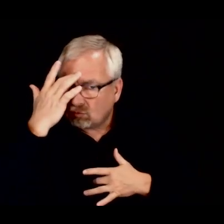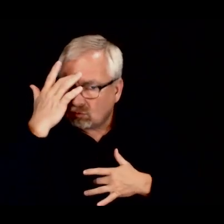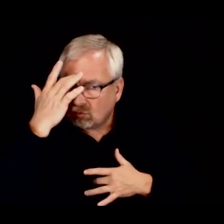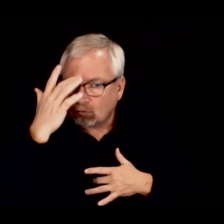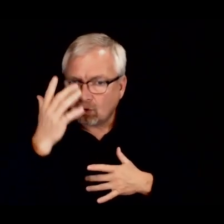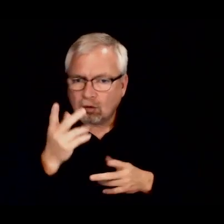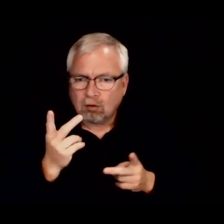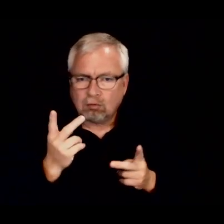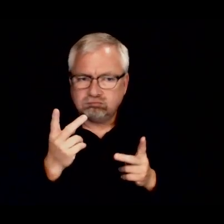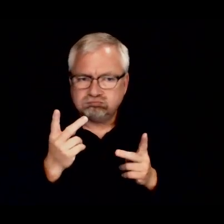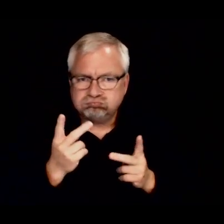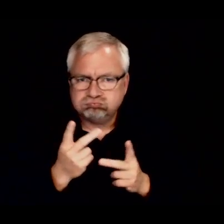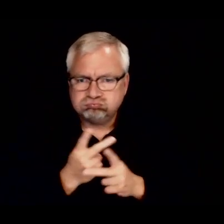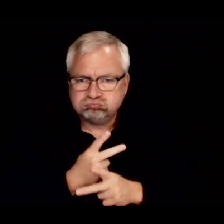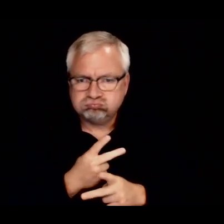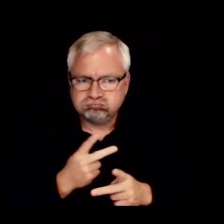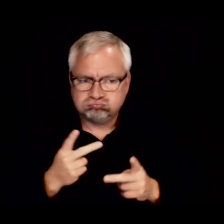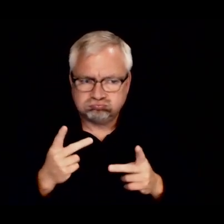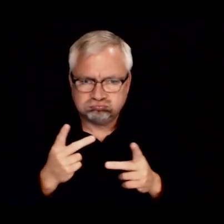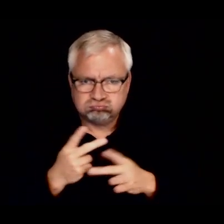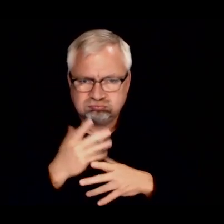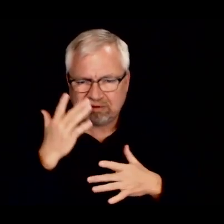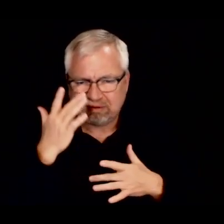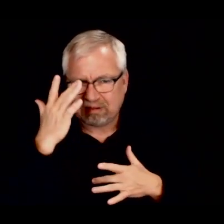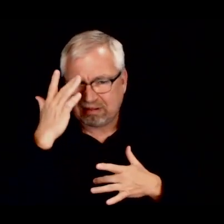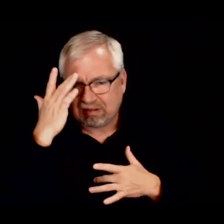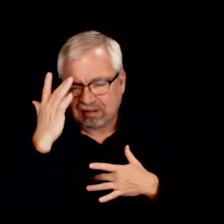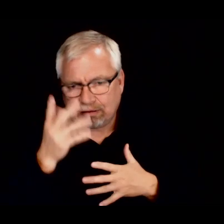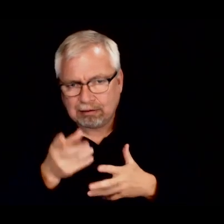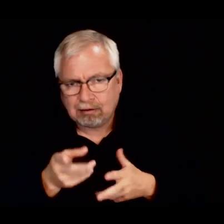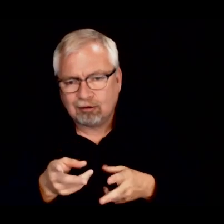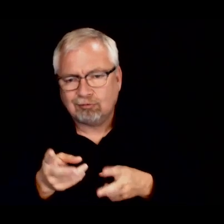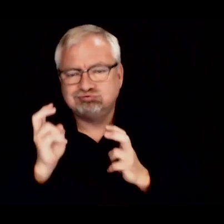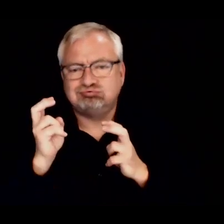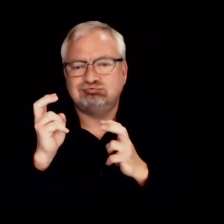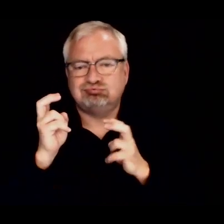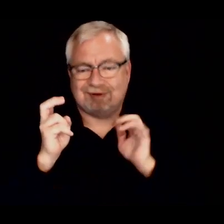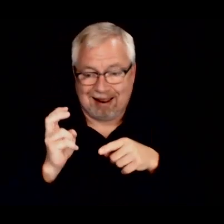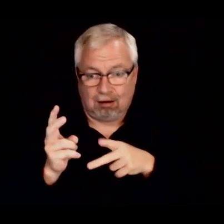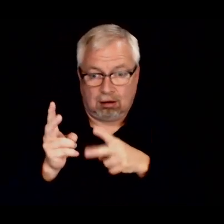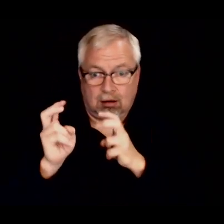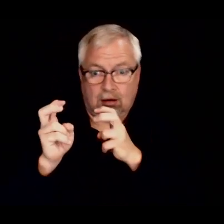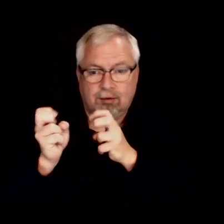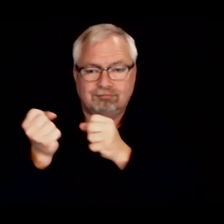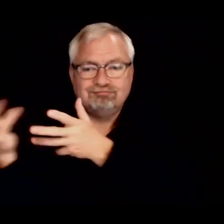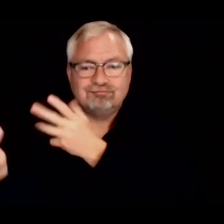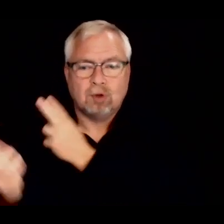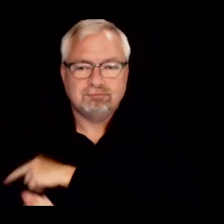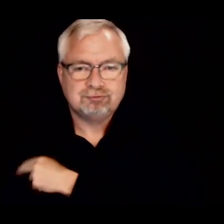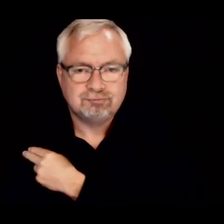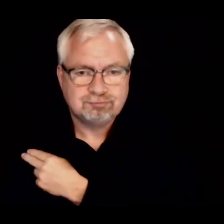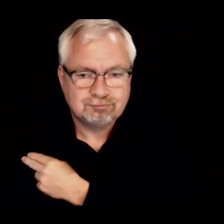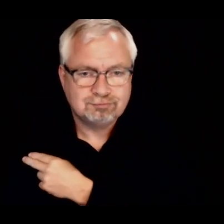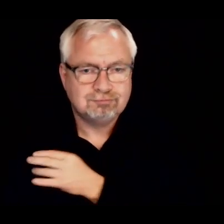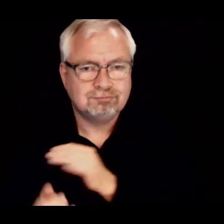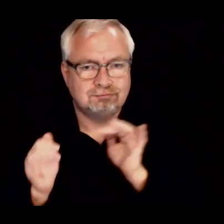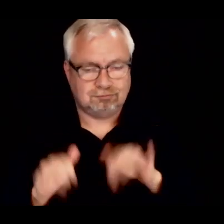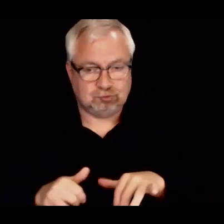require hospitalization later. So we have seen that with a number of individuals in terms of how their illness plays